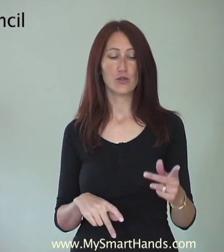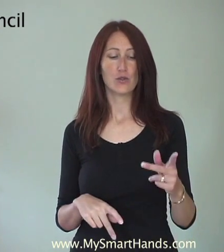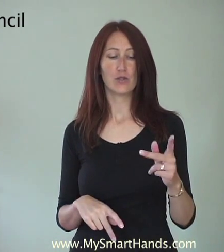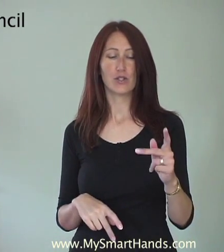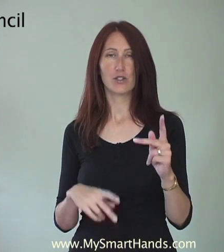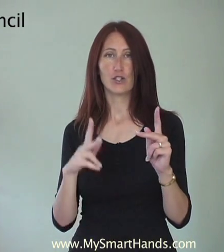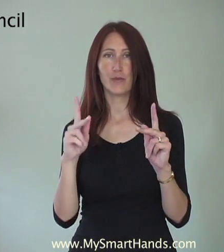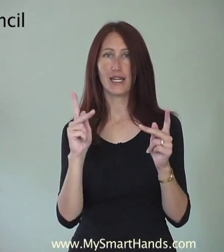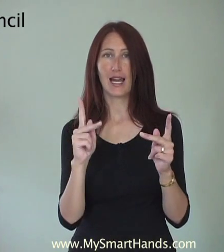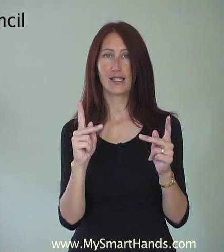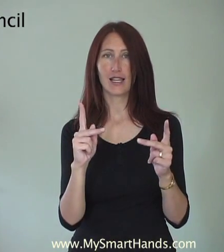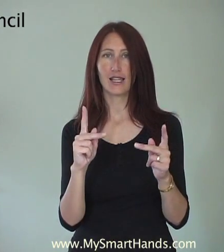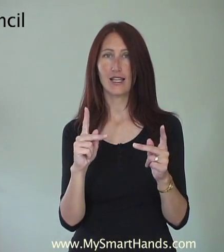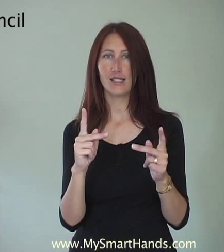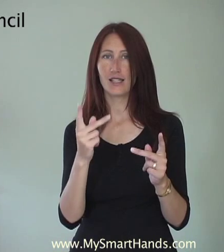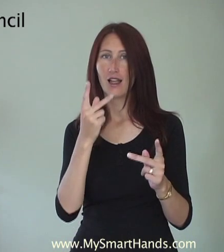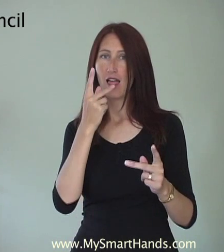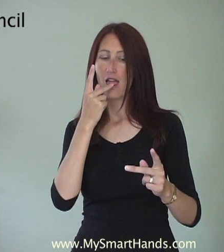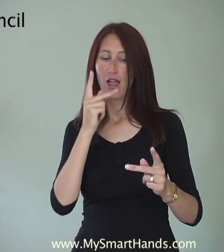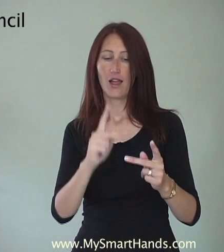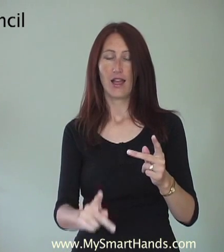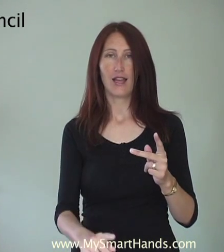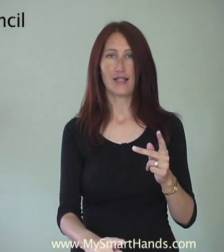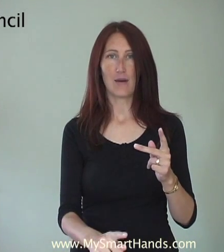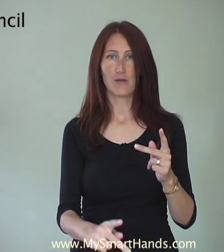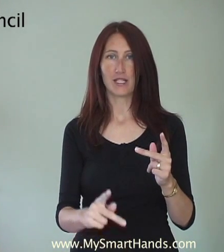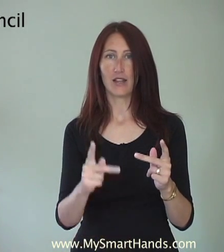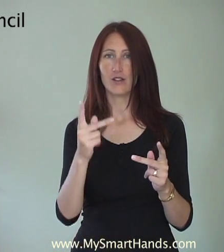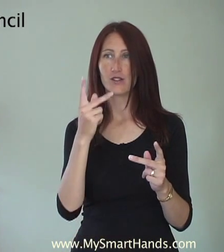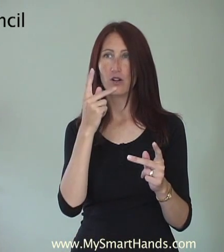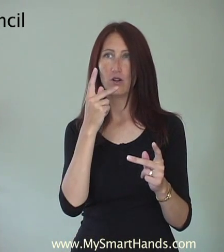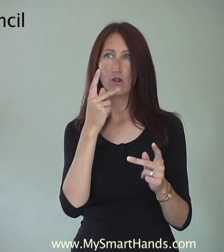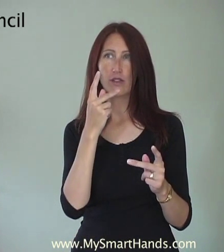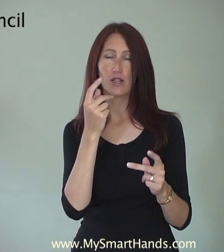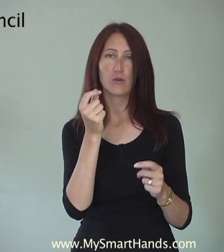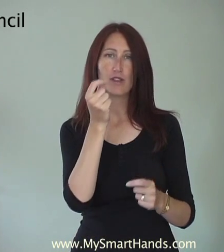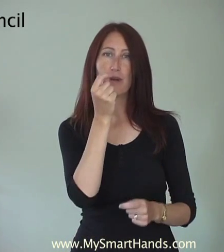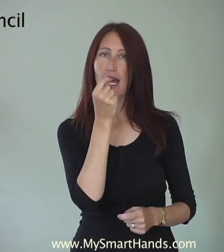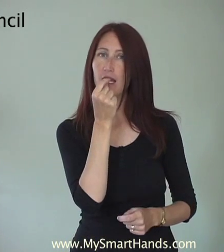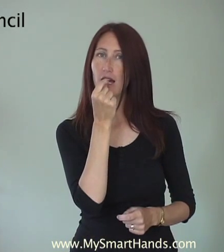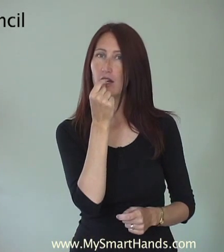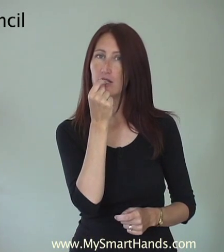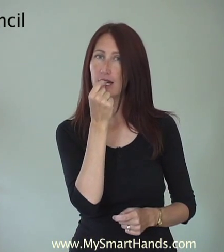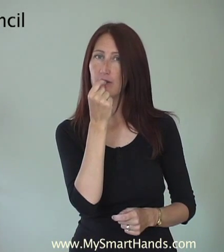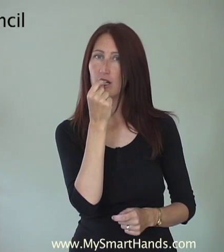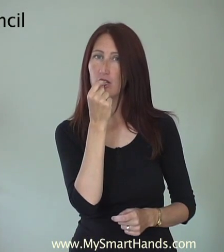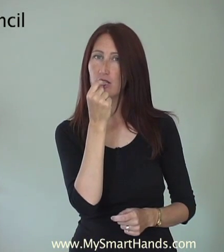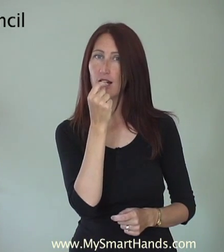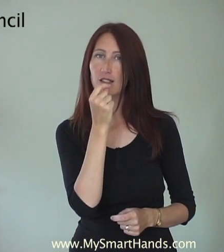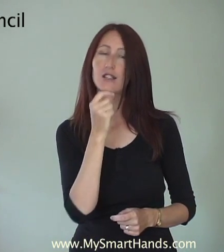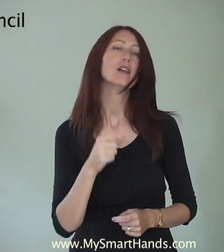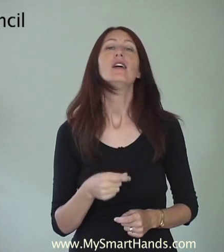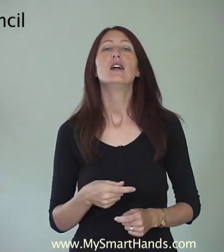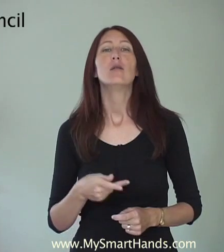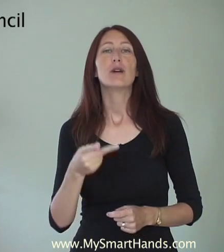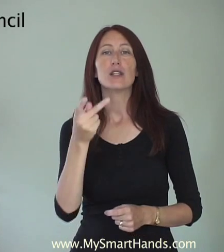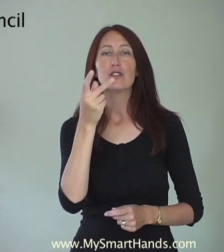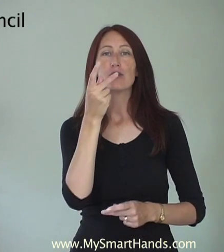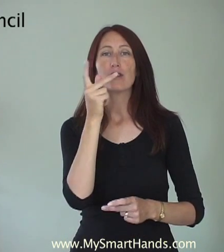your two P hands like this and tap them together. So think with a pen, how you're dabbing it on your tongue, but you do with a